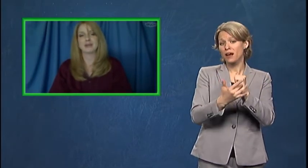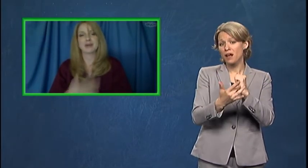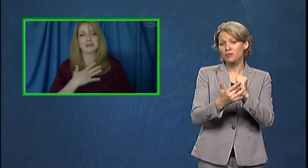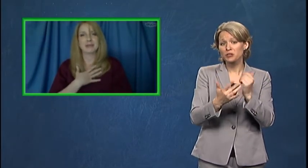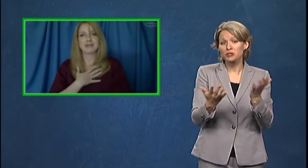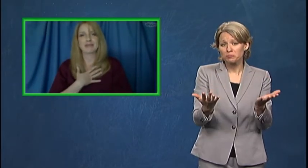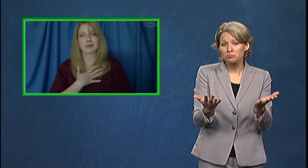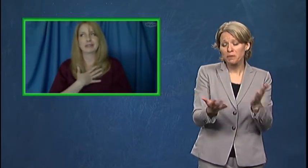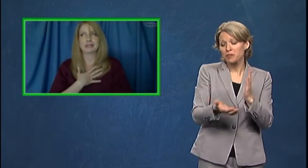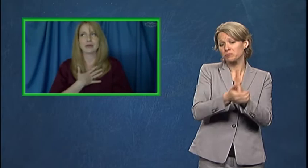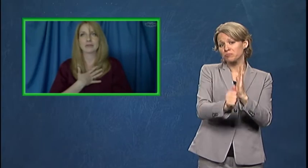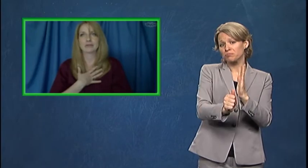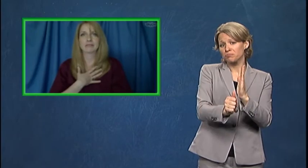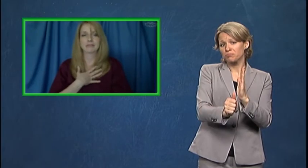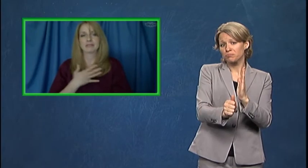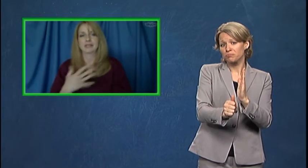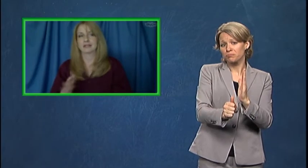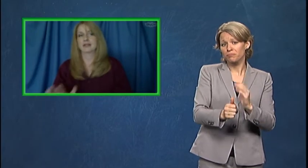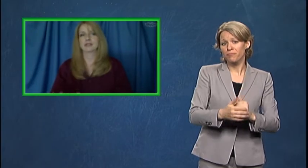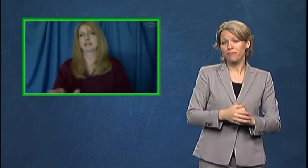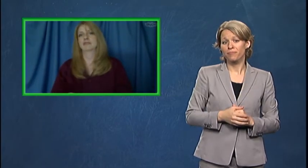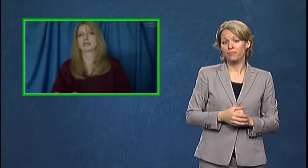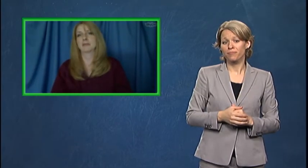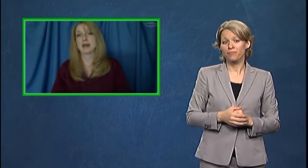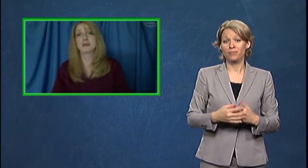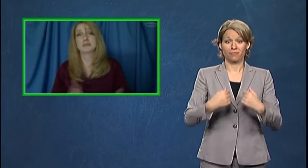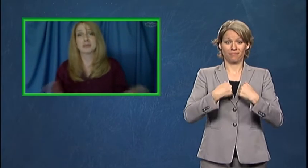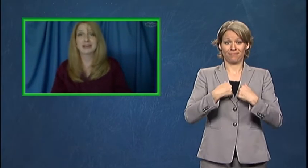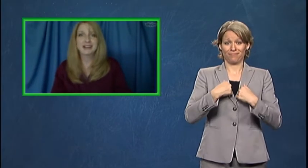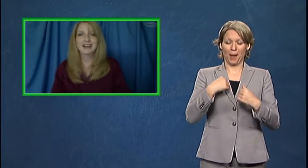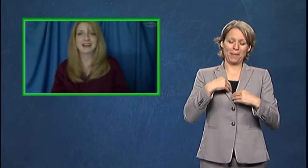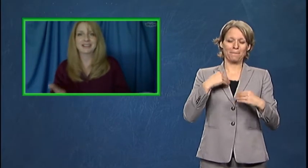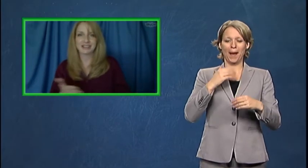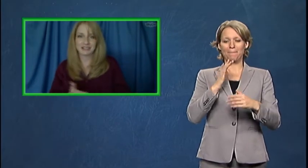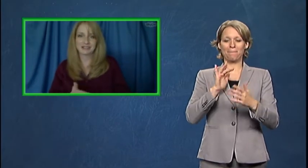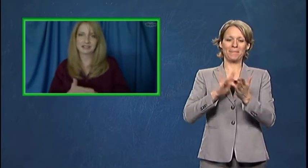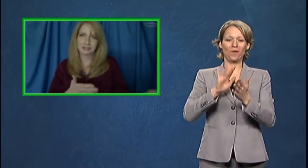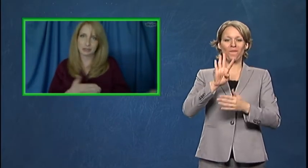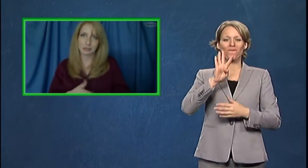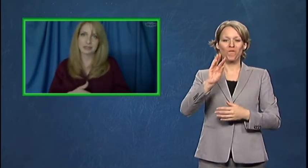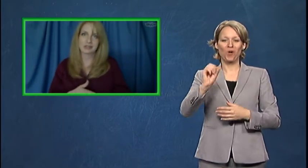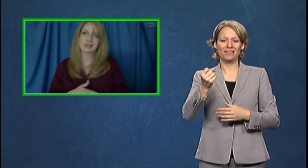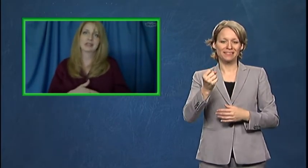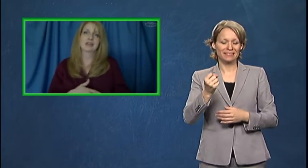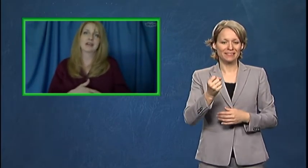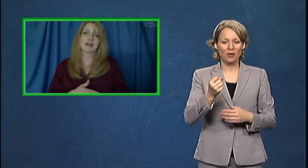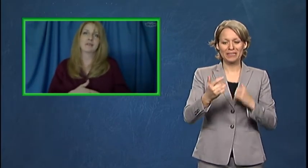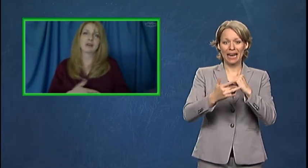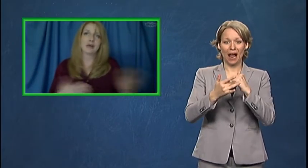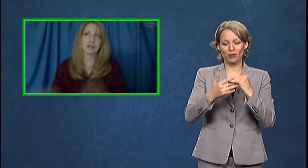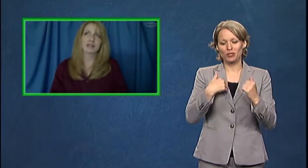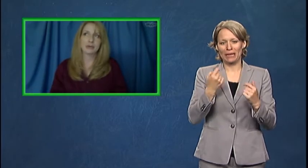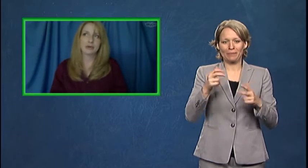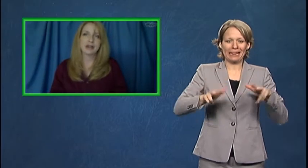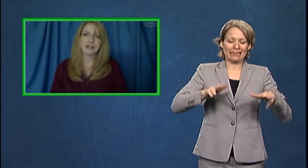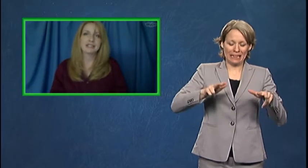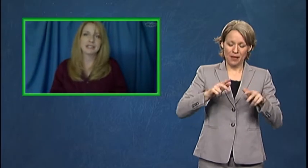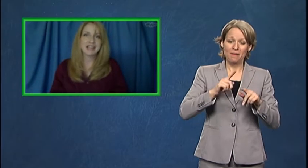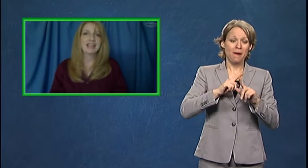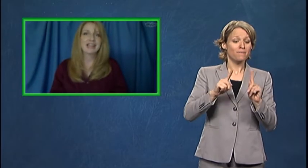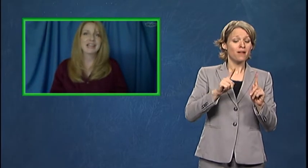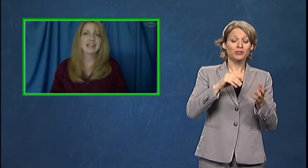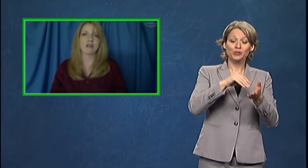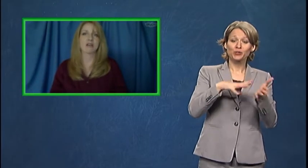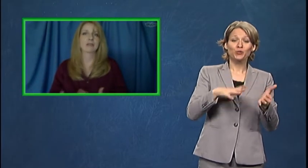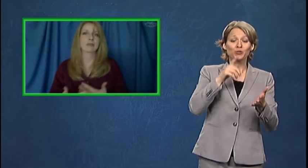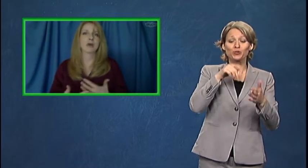You know, I'm in my mid-40s, so technology freaks me out, but I think that students coming through higher ed